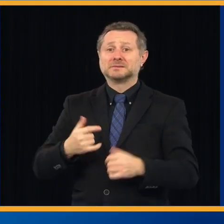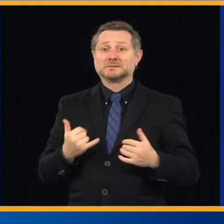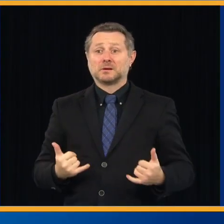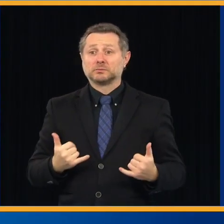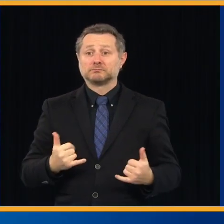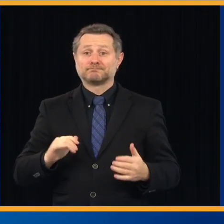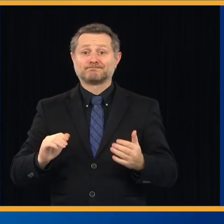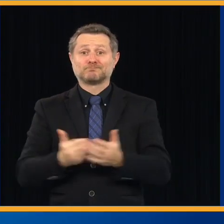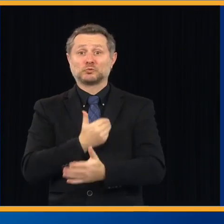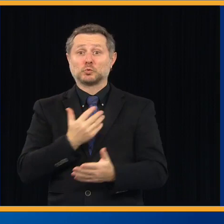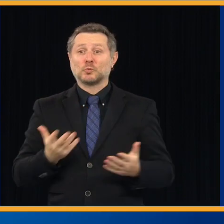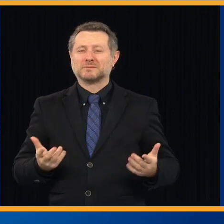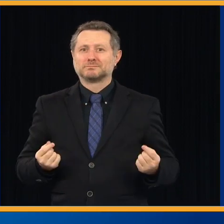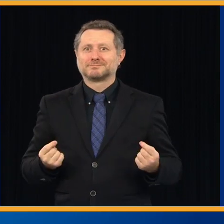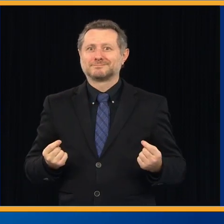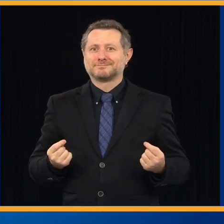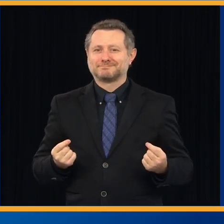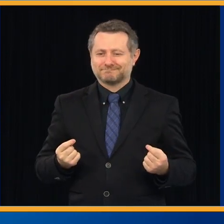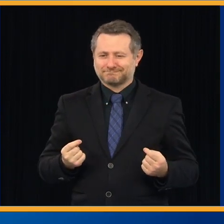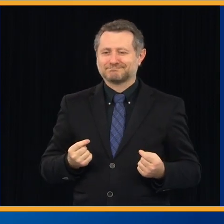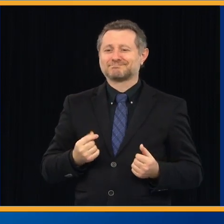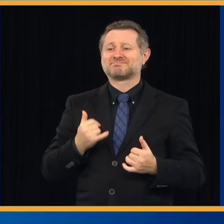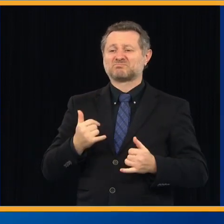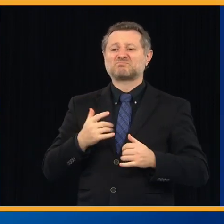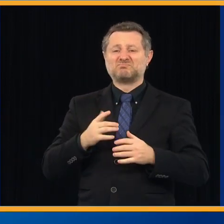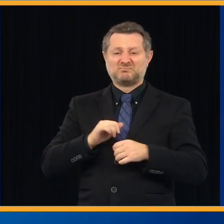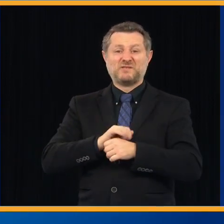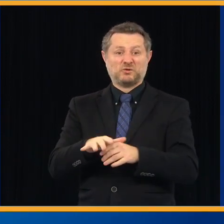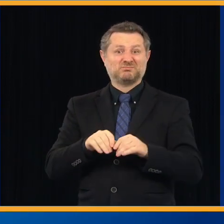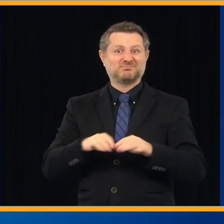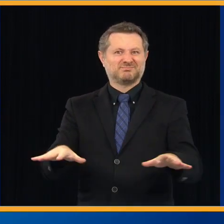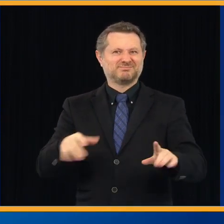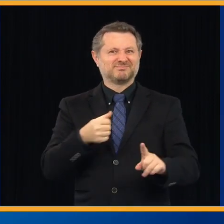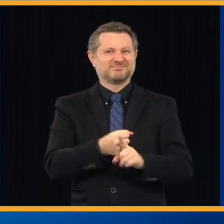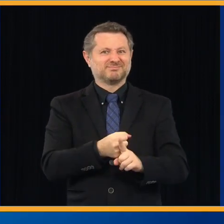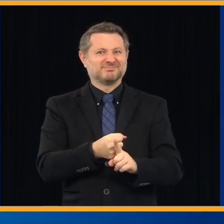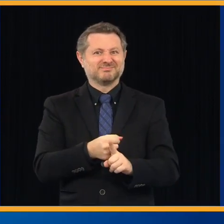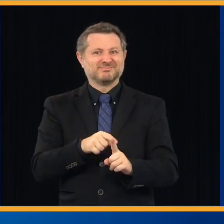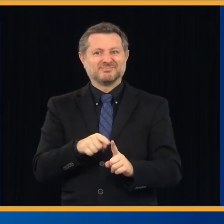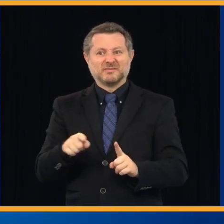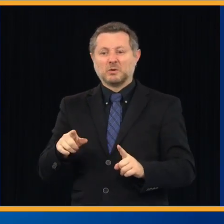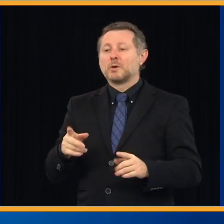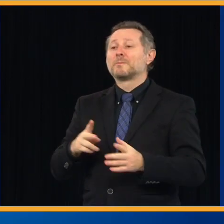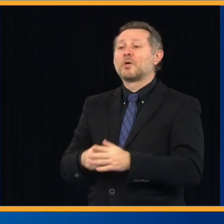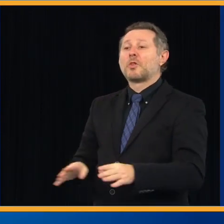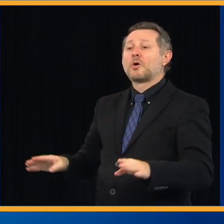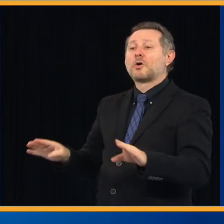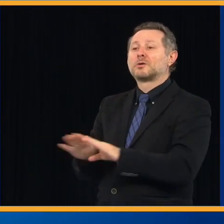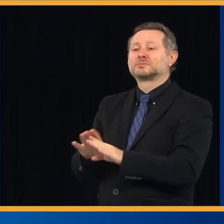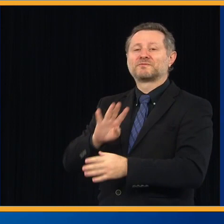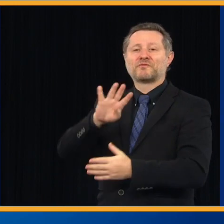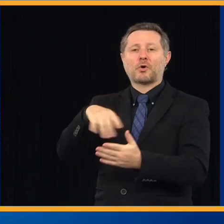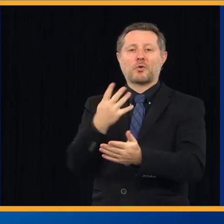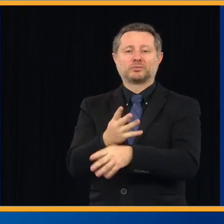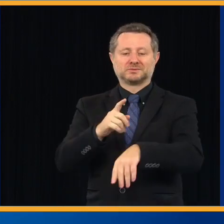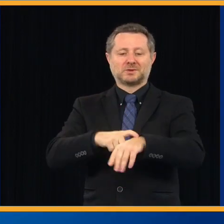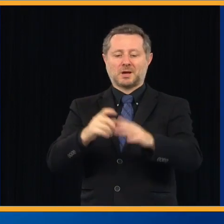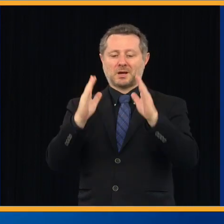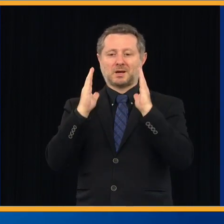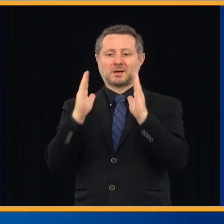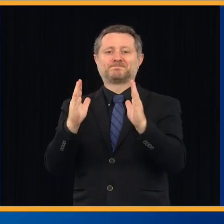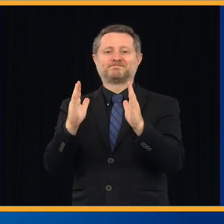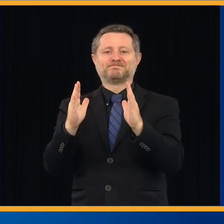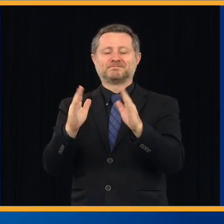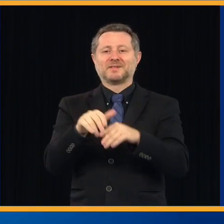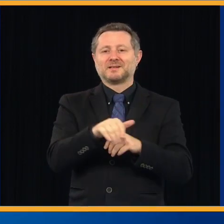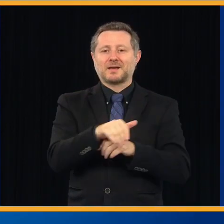step during this pandemic of closing the system for 4 hours at night from 1 a.m. to 5